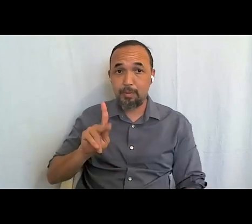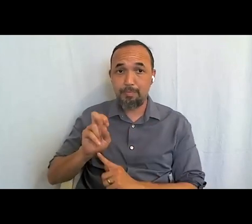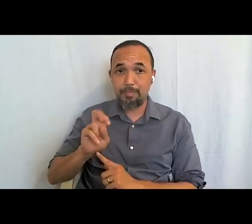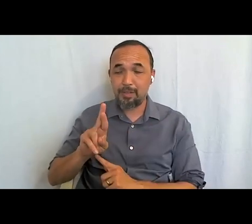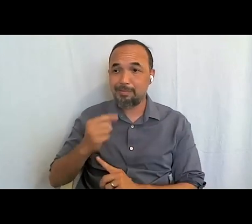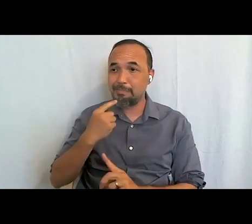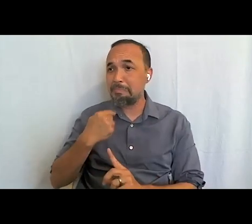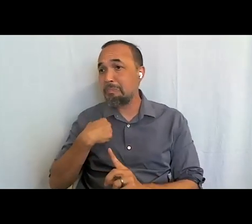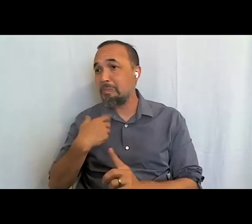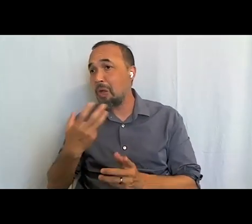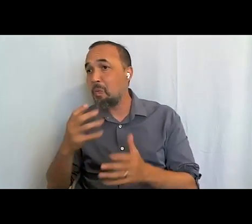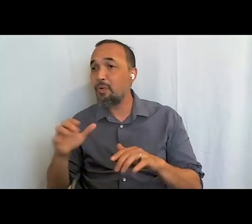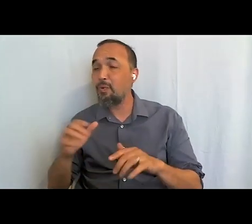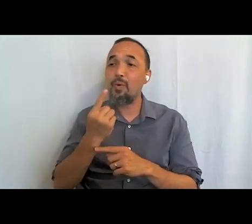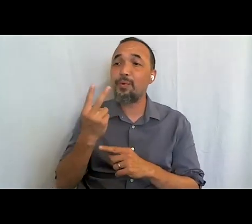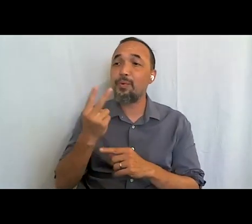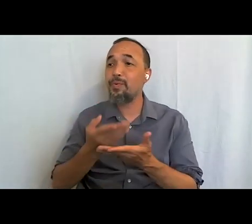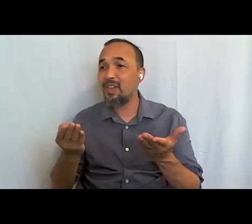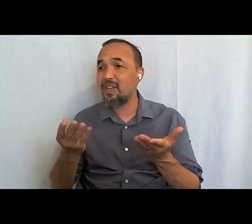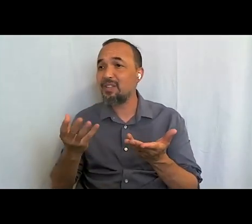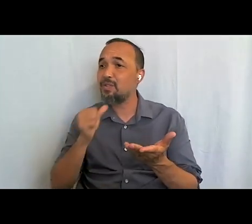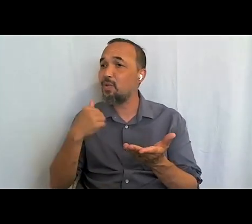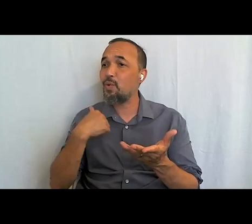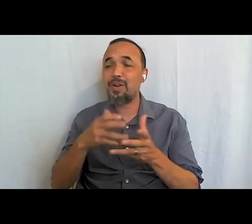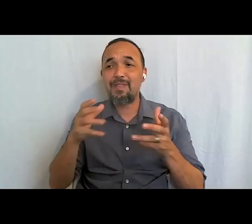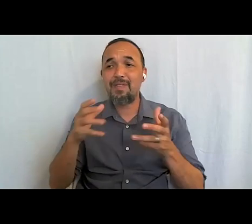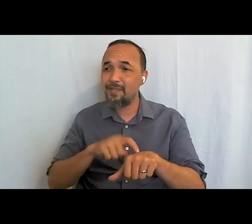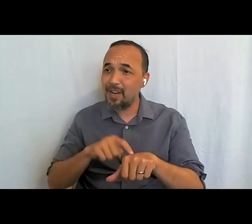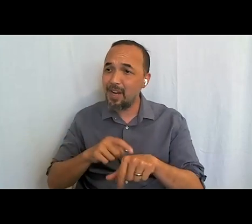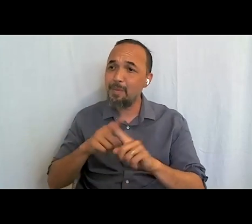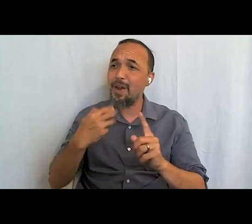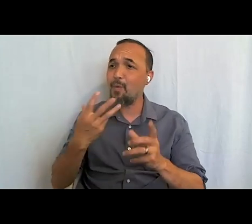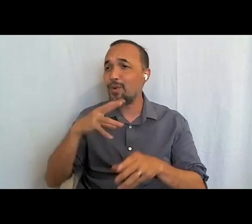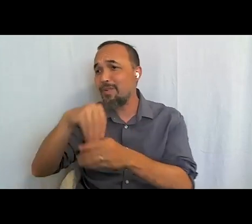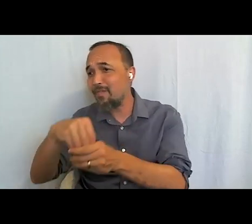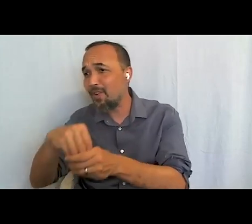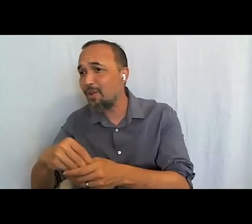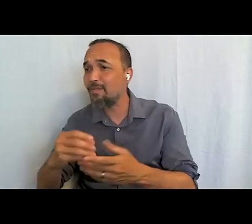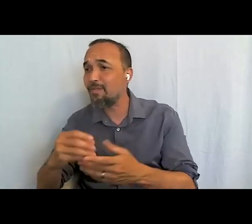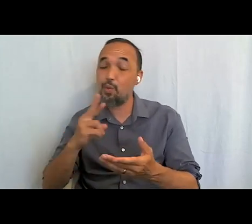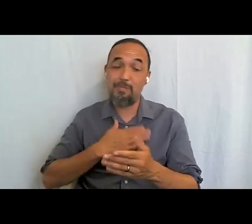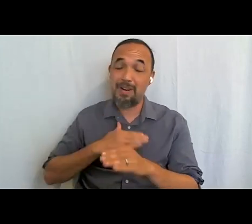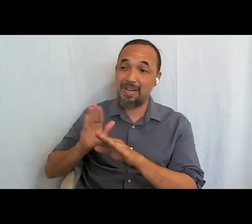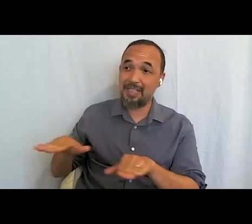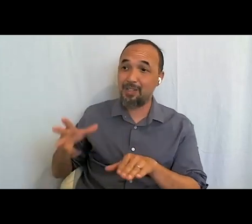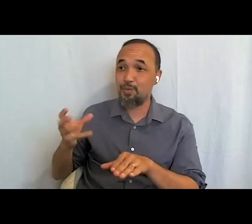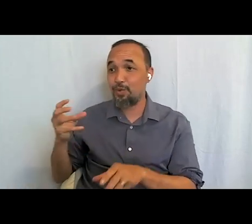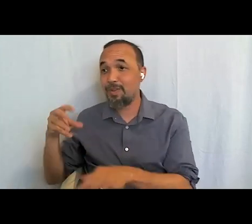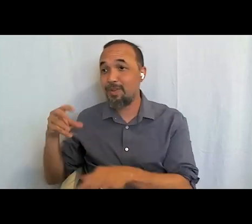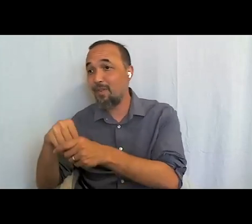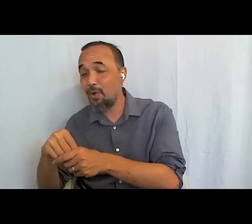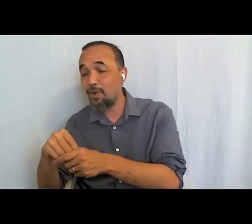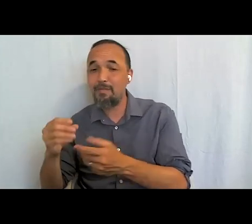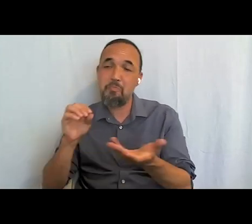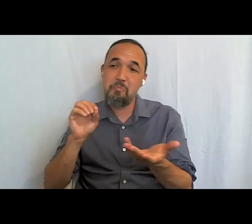of time, but I wanted to contribute to charity and I want to have some fun. Or, you know, I have a child that, you know, maybe wants to do an item from the kids list, the kids